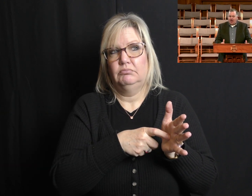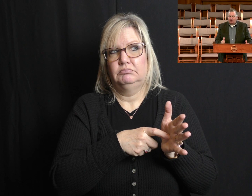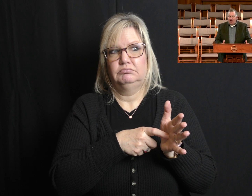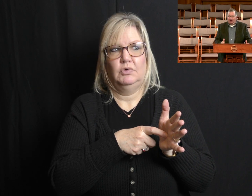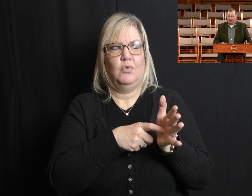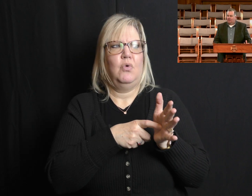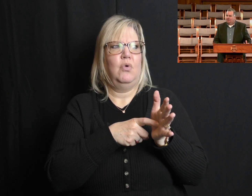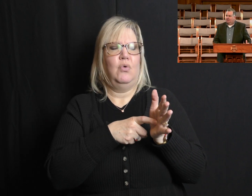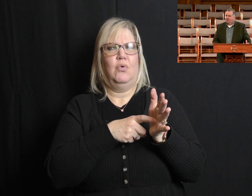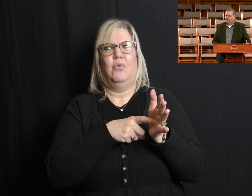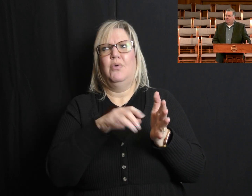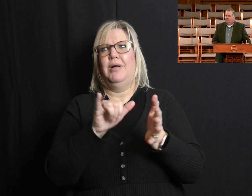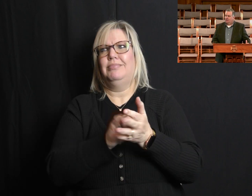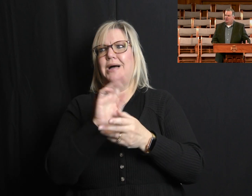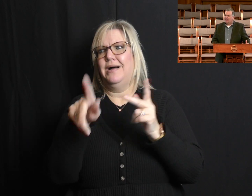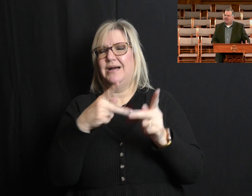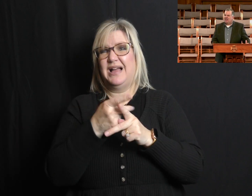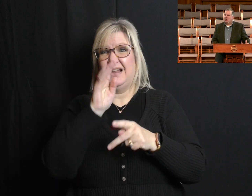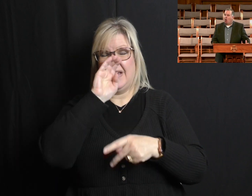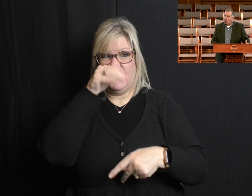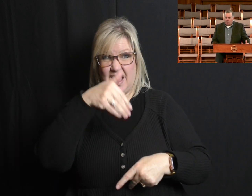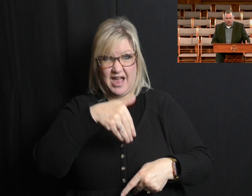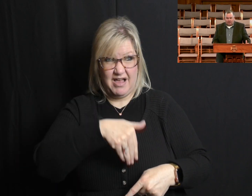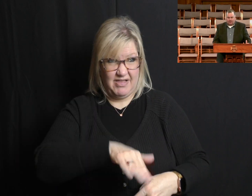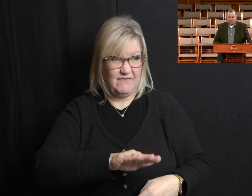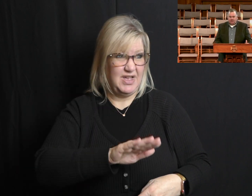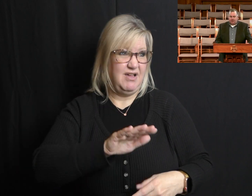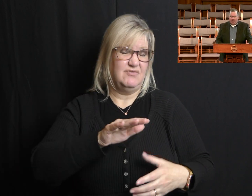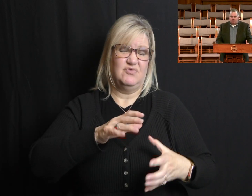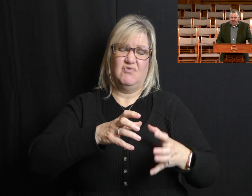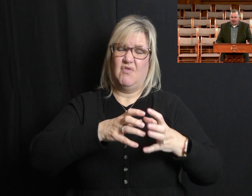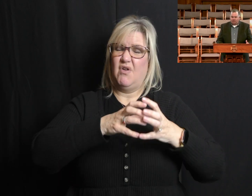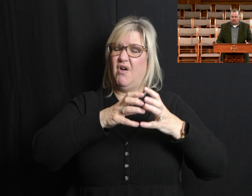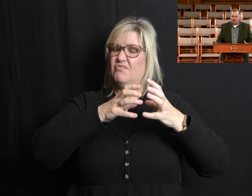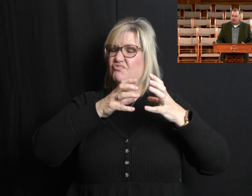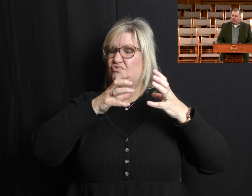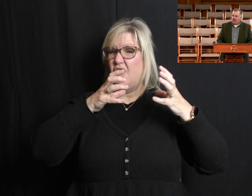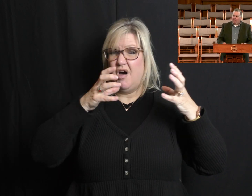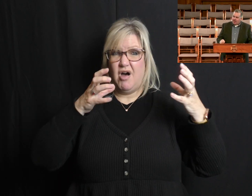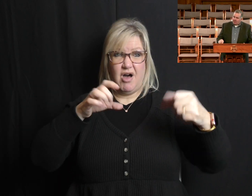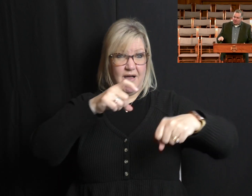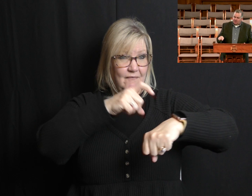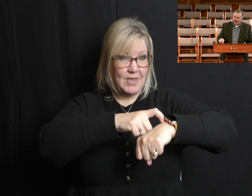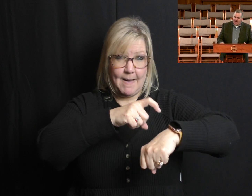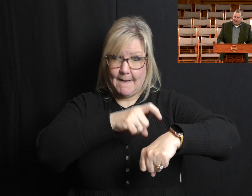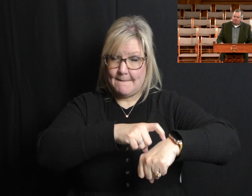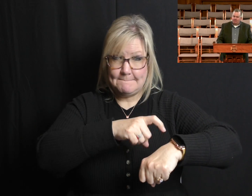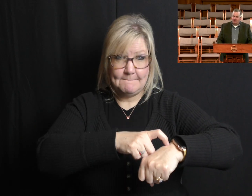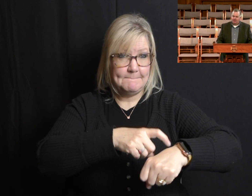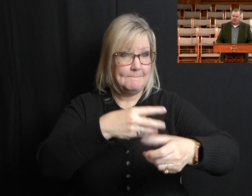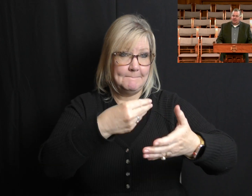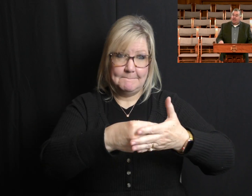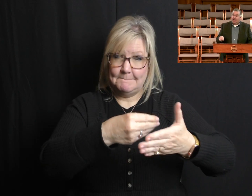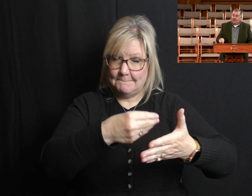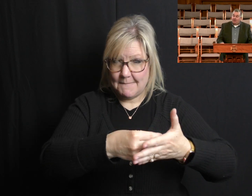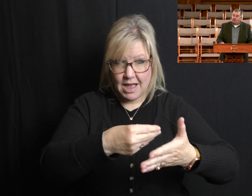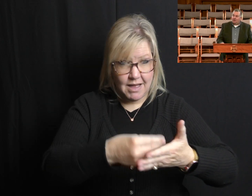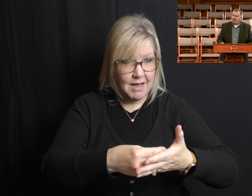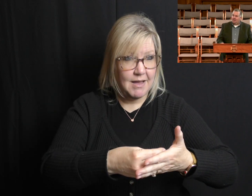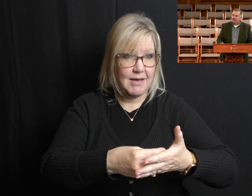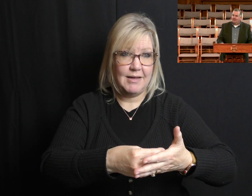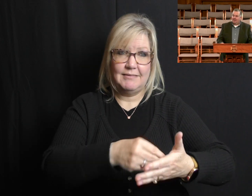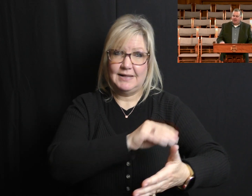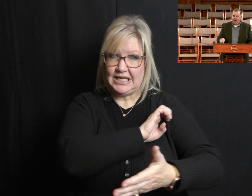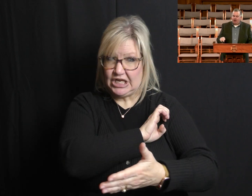This type of elephant took inordinate amounts of the enemy's time,